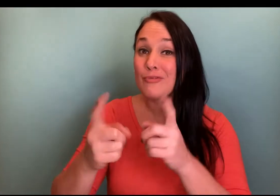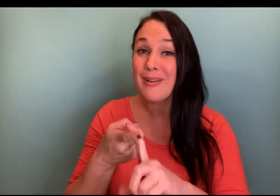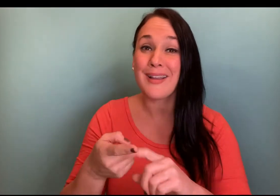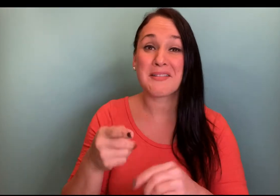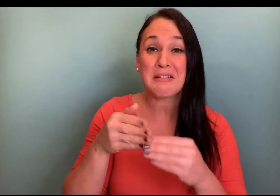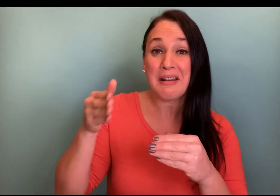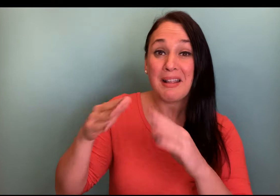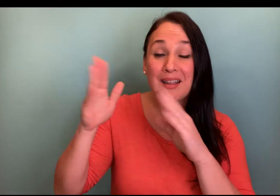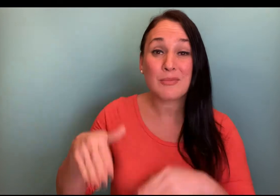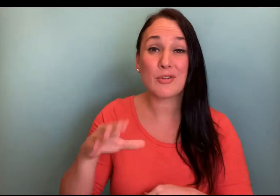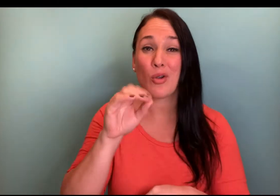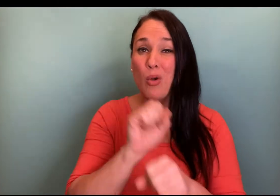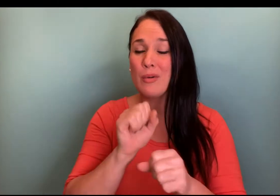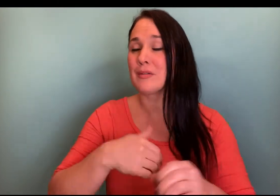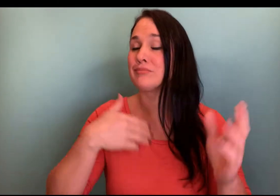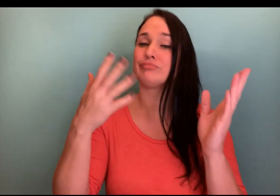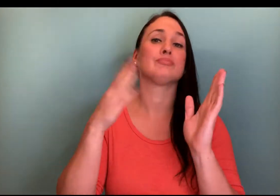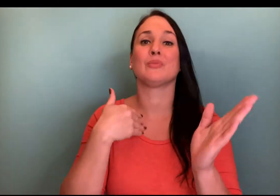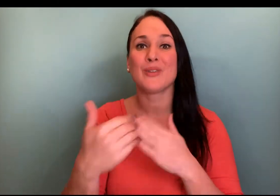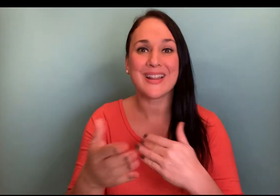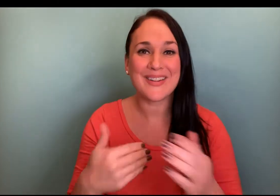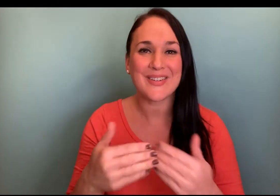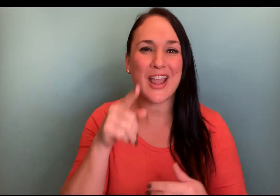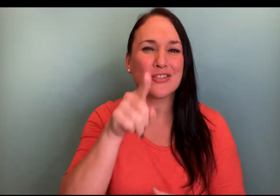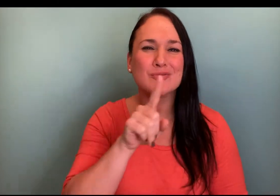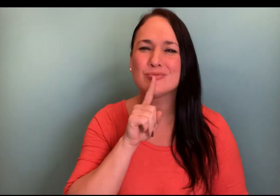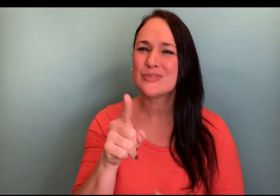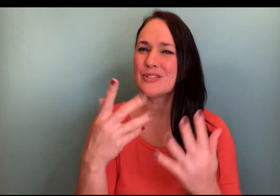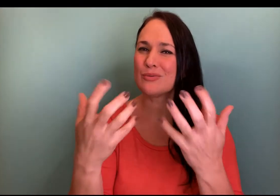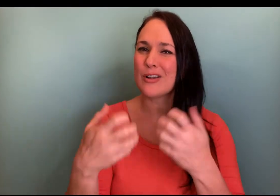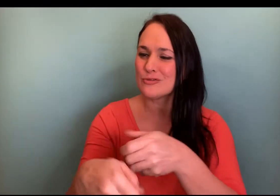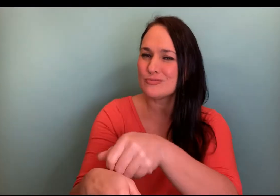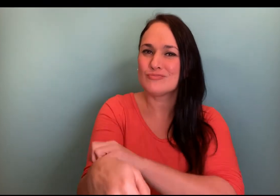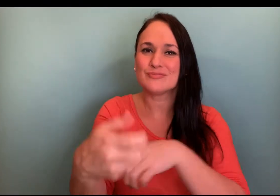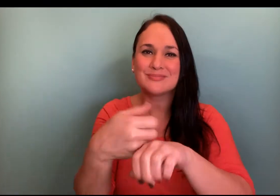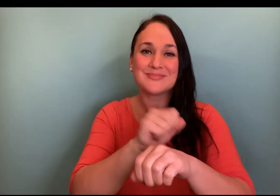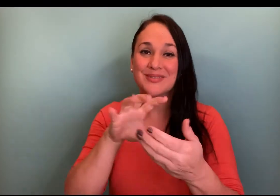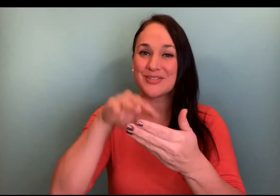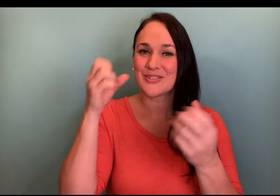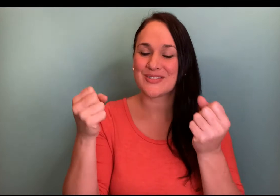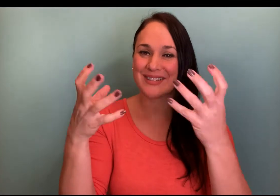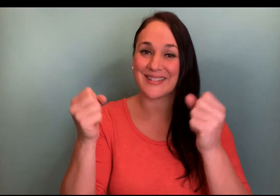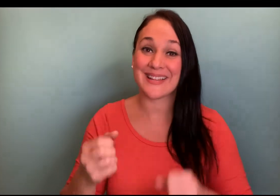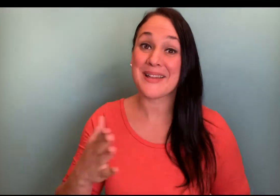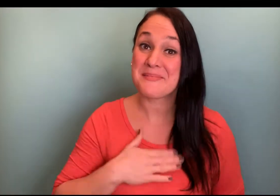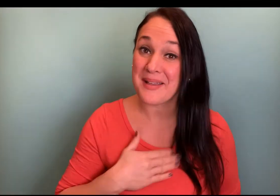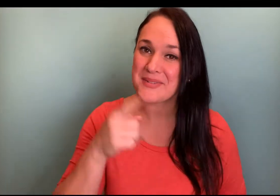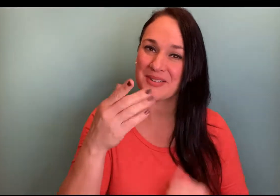member, or a friend, maybe a neighbor or a coworker, however, whichever. You're just really wanting to roll up your sleeves and start to learn to